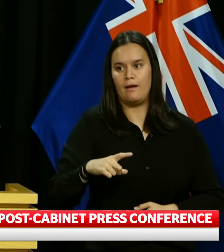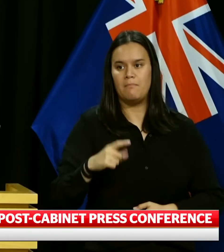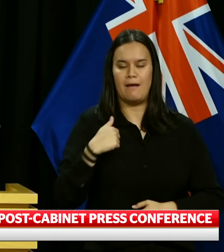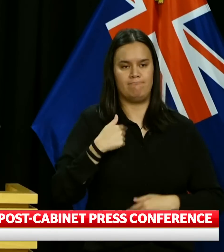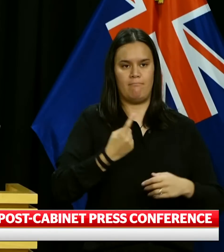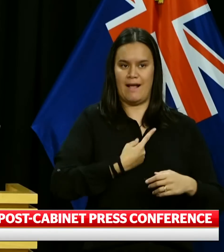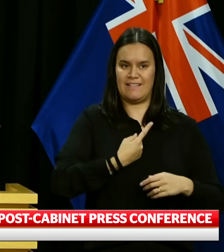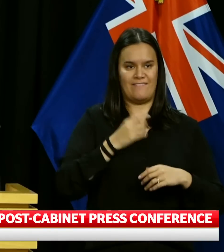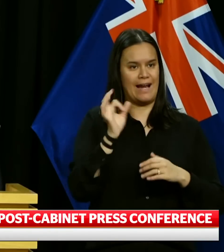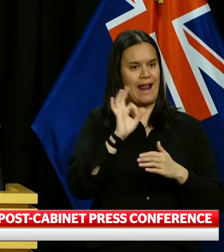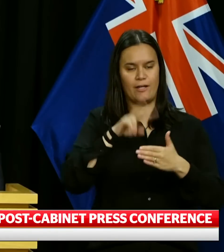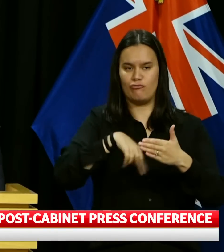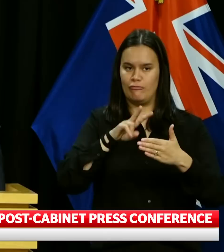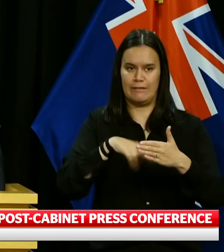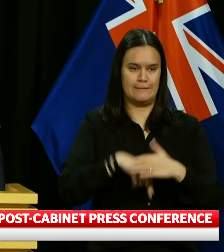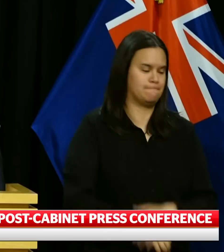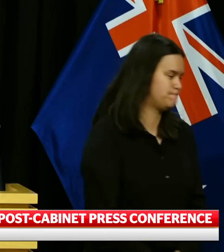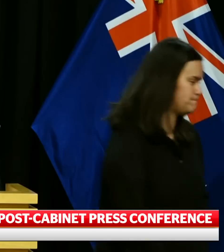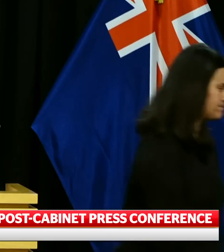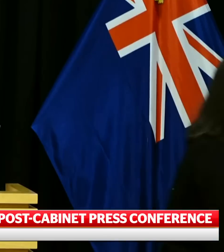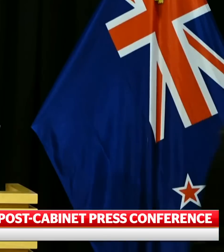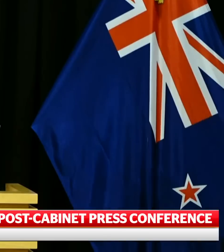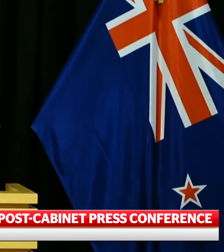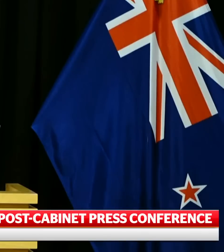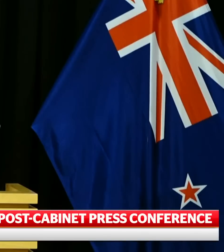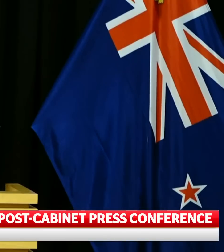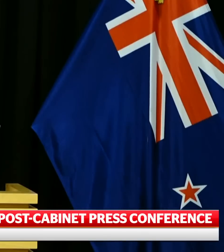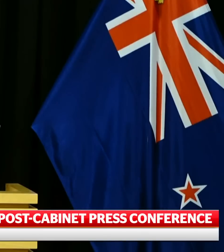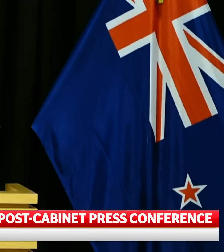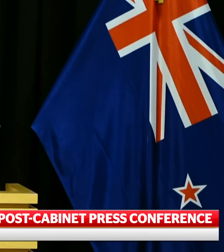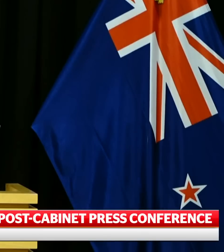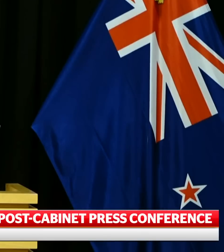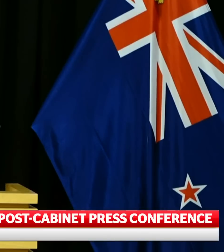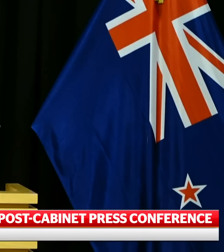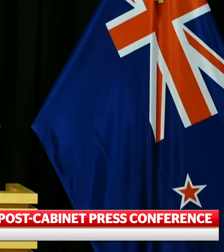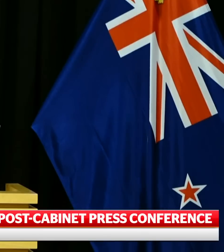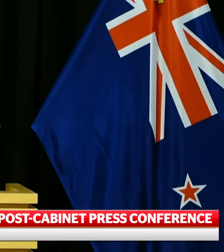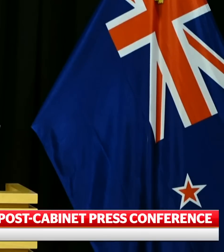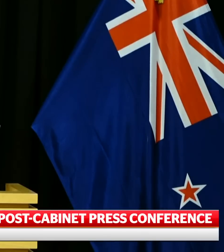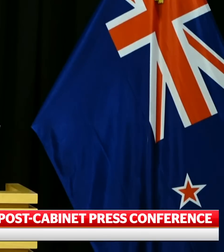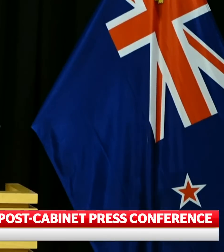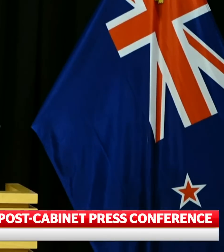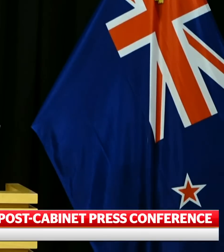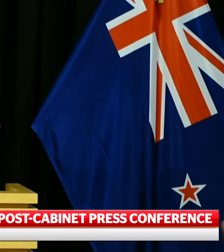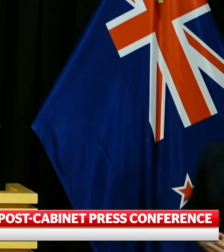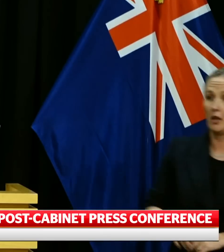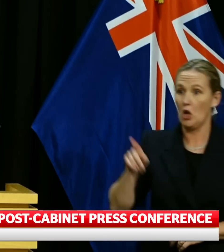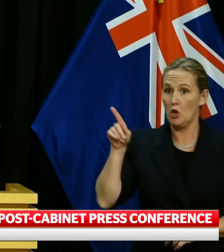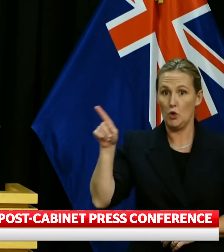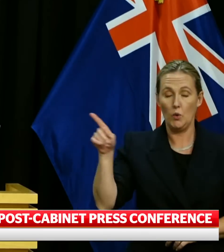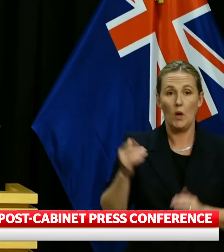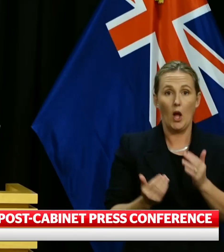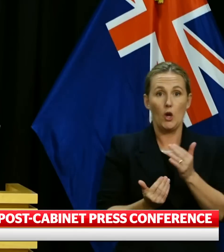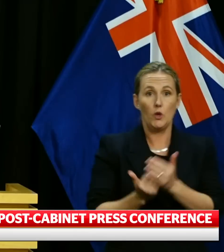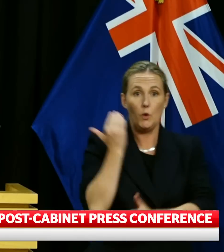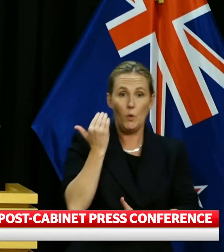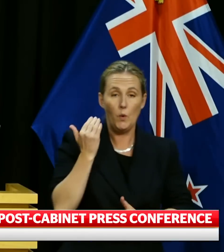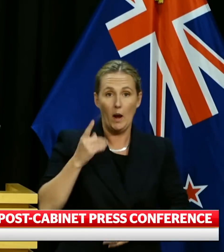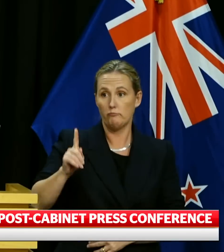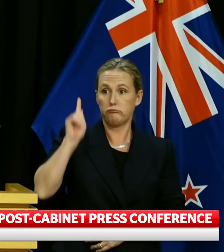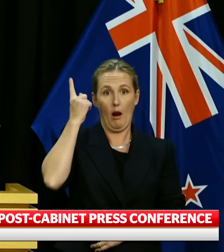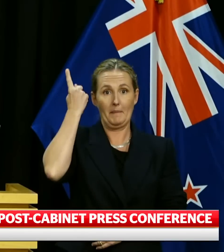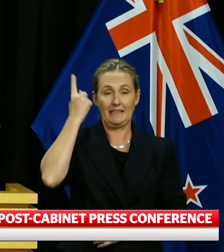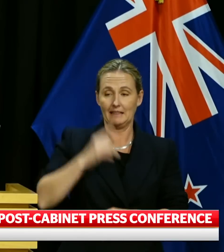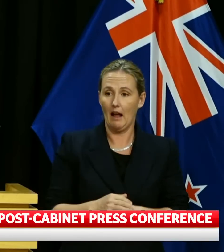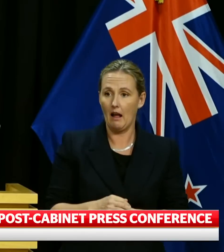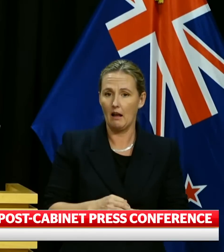the file myself. As a relatively new Prime Minister, has this weekend of sort of like hostile protest and then